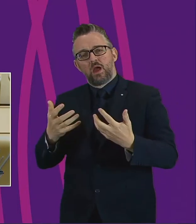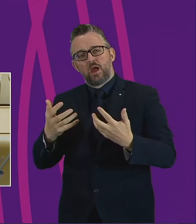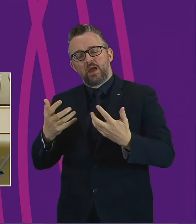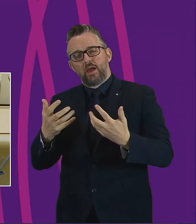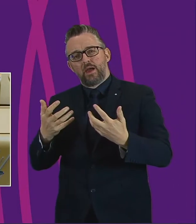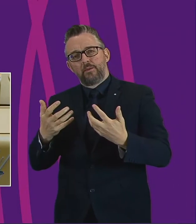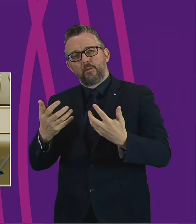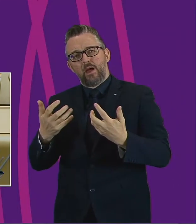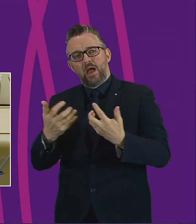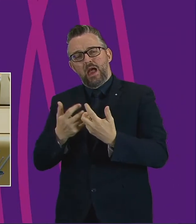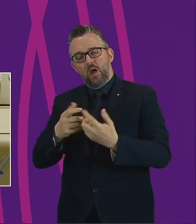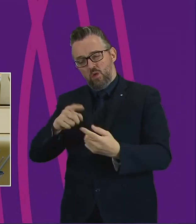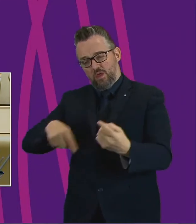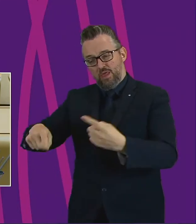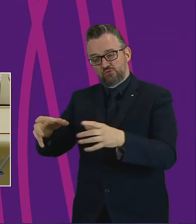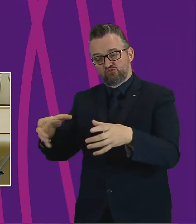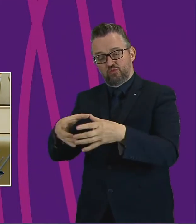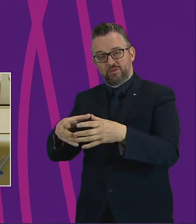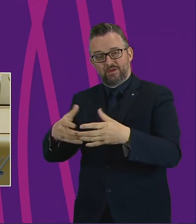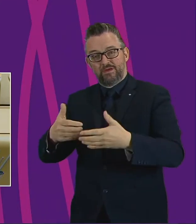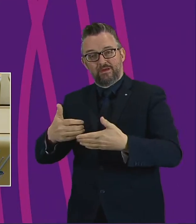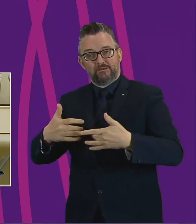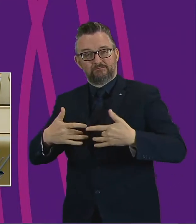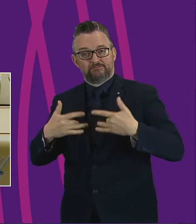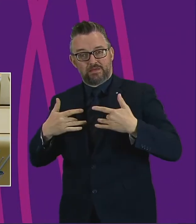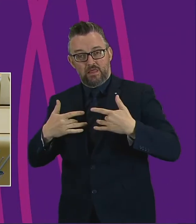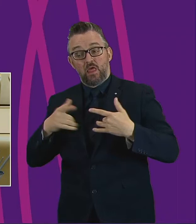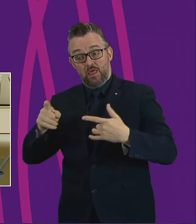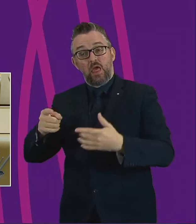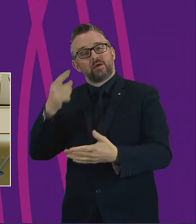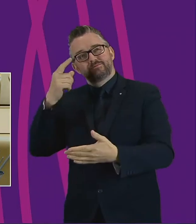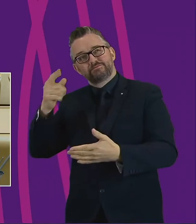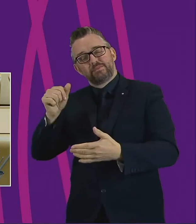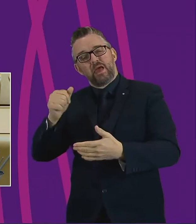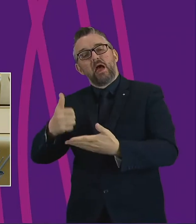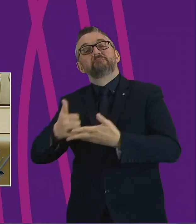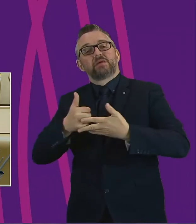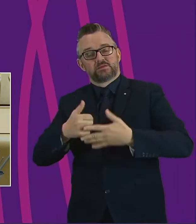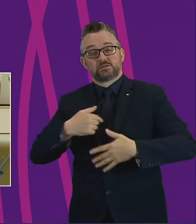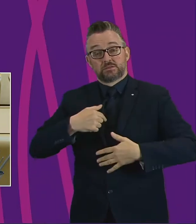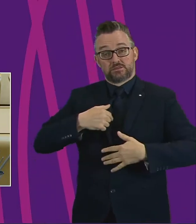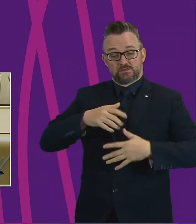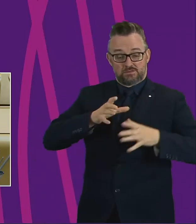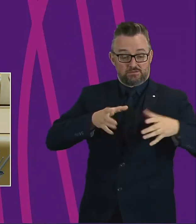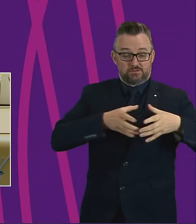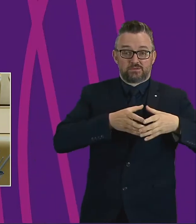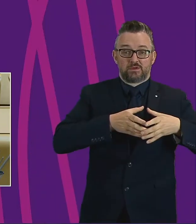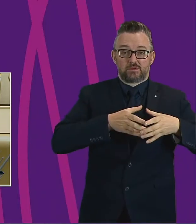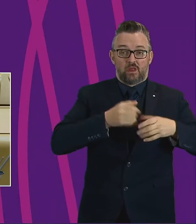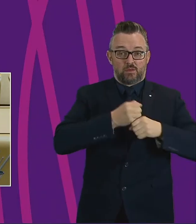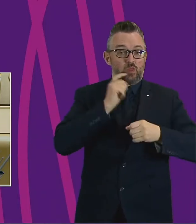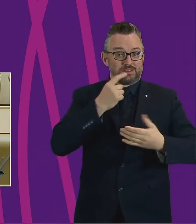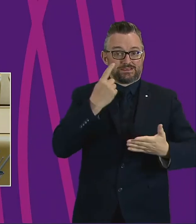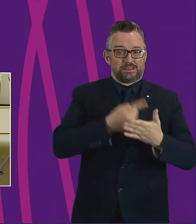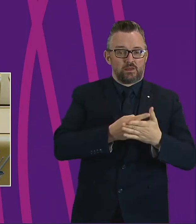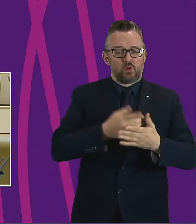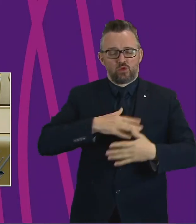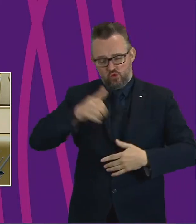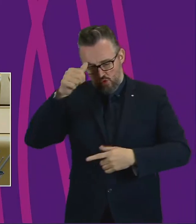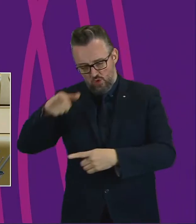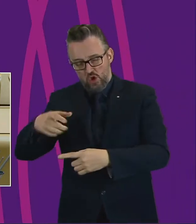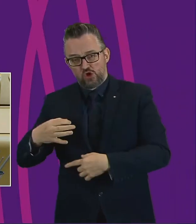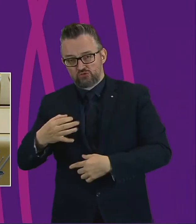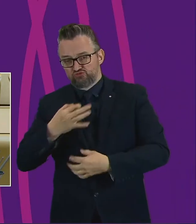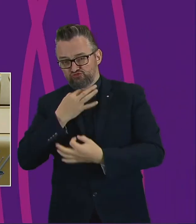what they would see. So that this is advice, we will make the decision, but what they would see as the risk versus